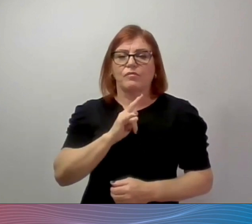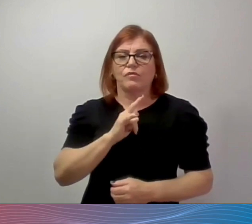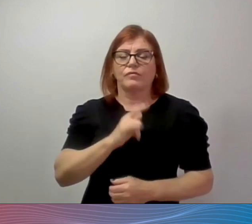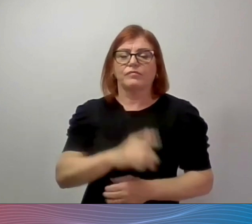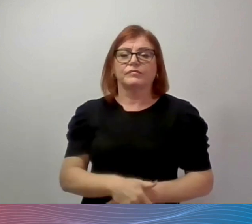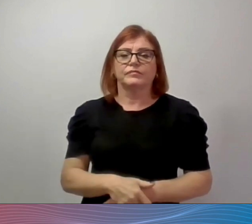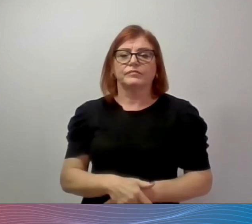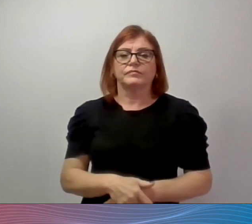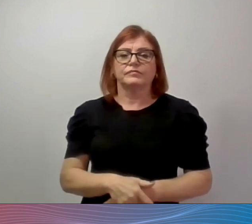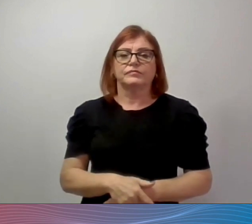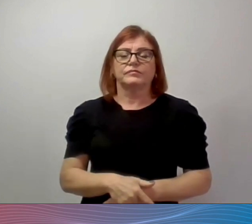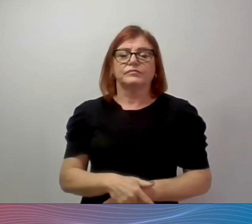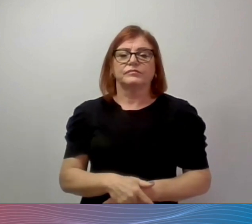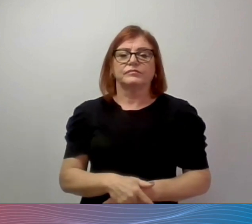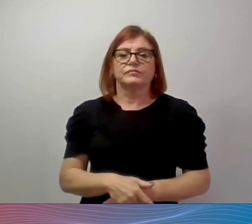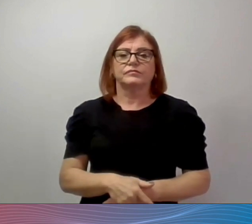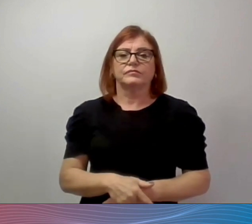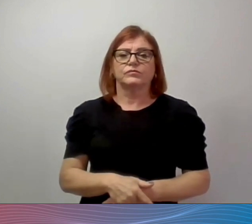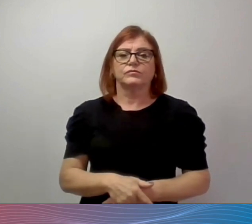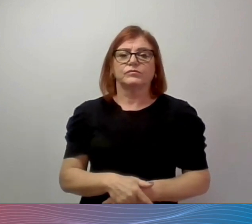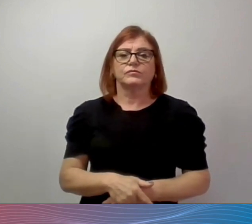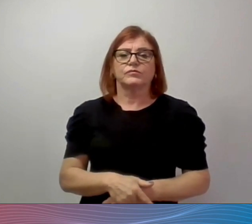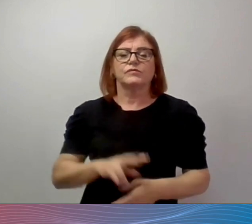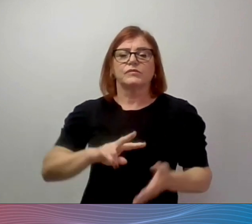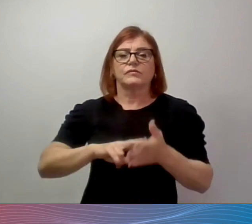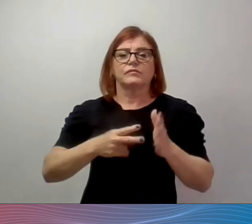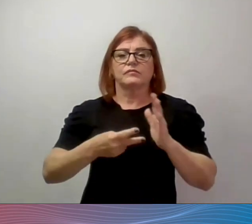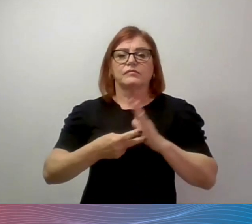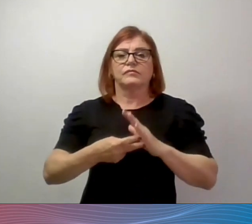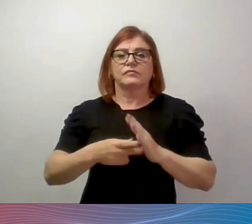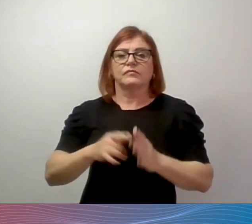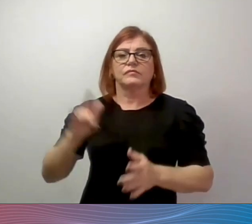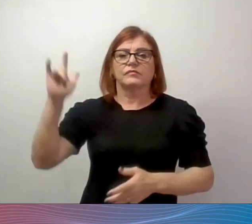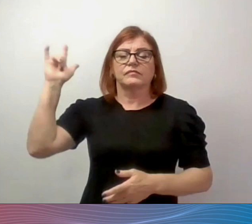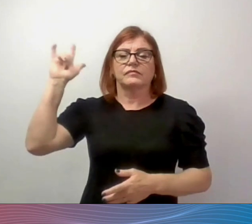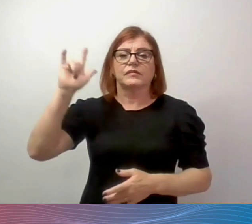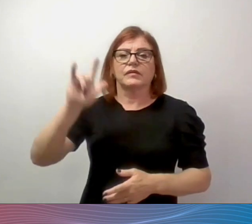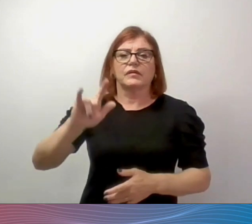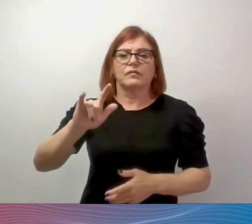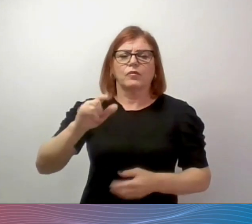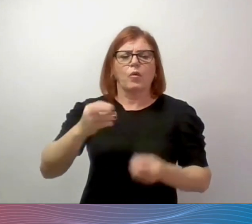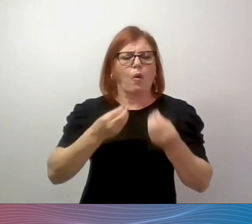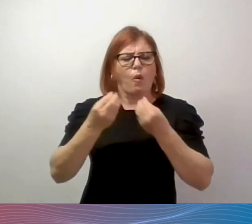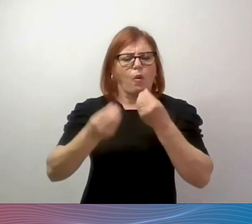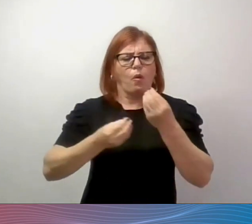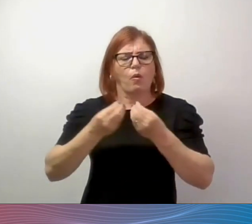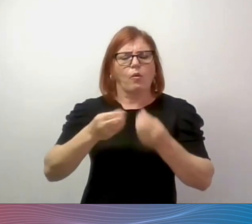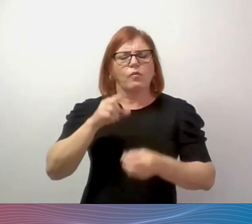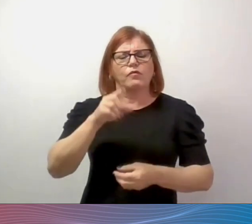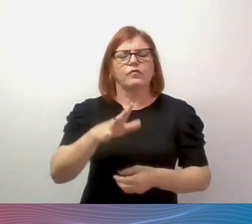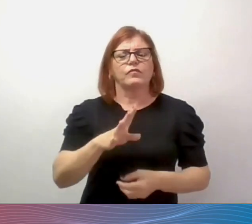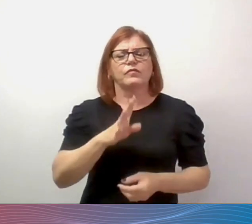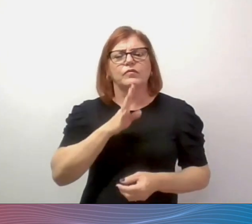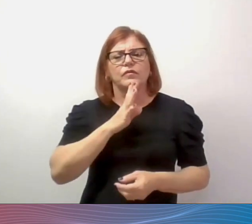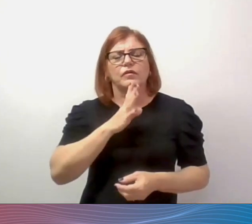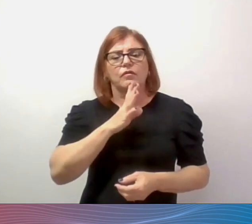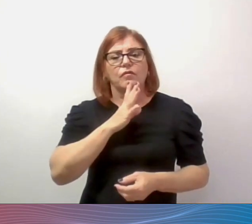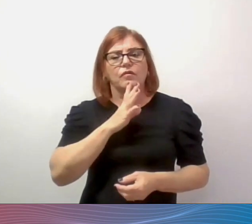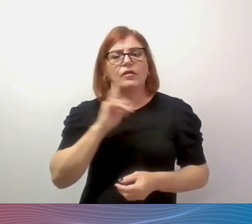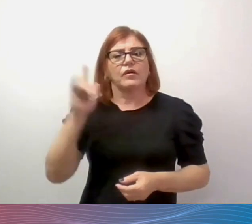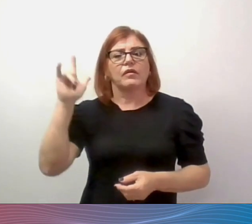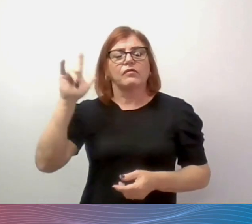Qual é a definição do amor? What is the definition of love? Como você conhece o amor? How do you know love? É nisto. It is in